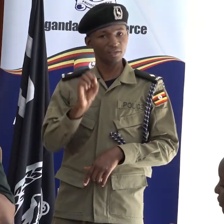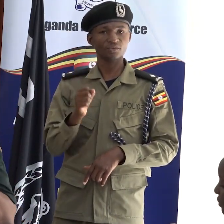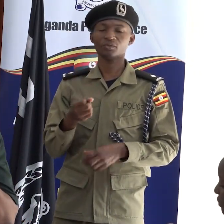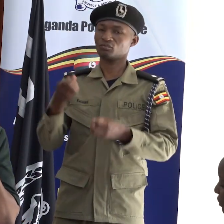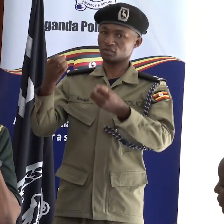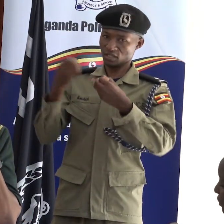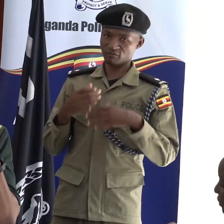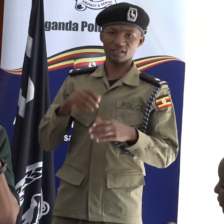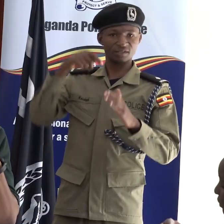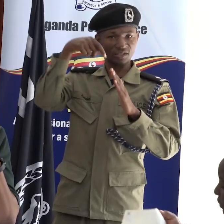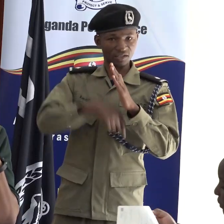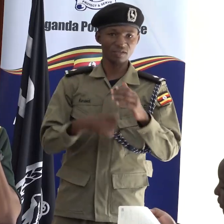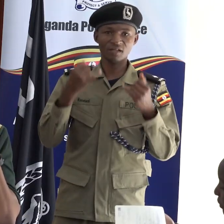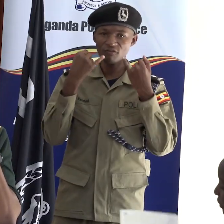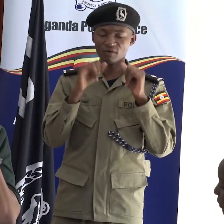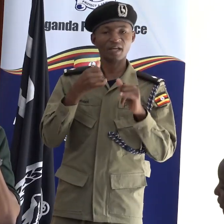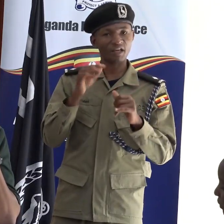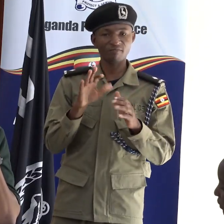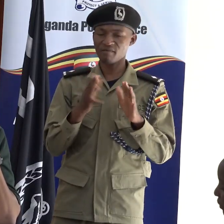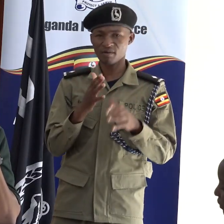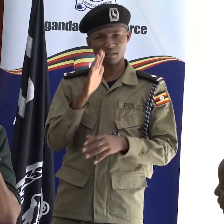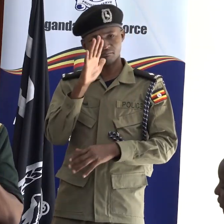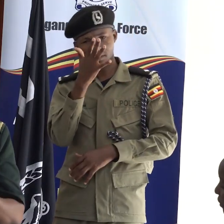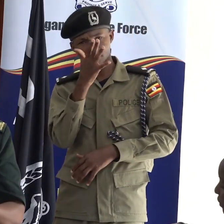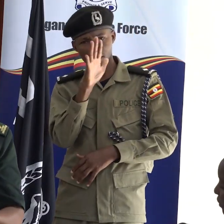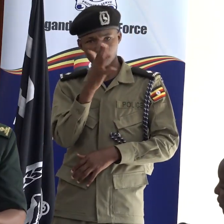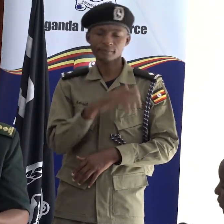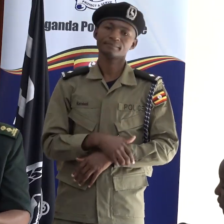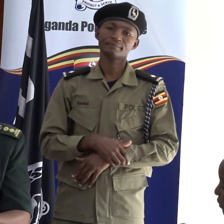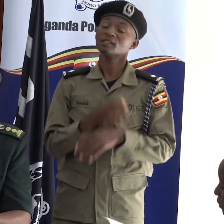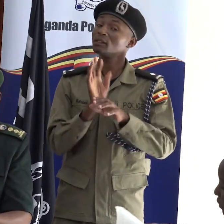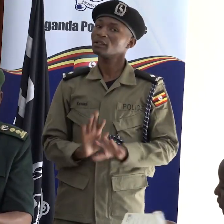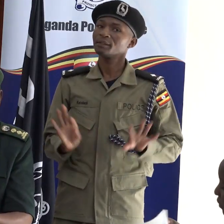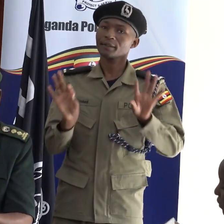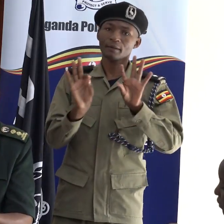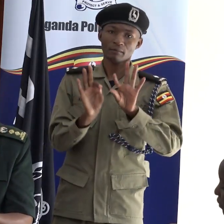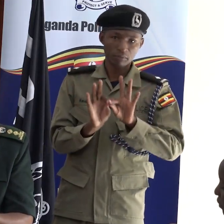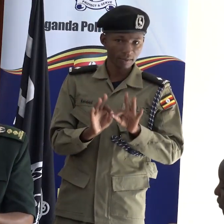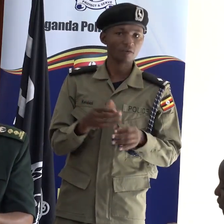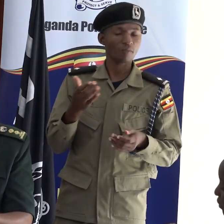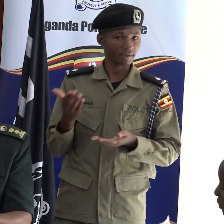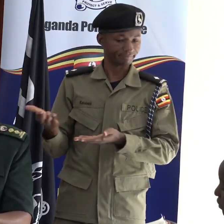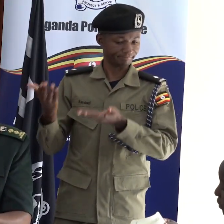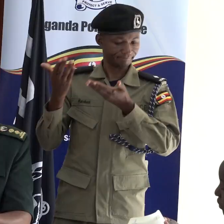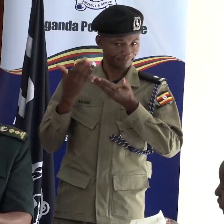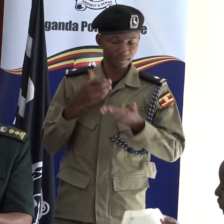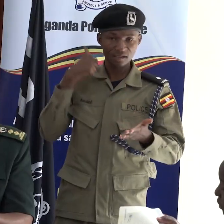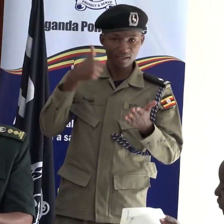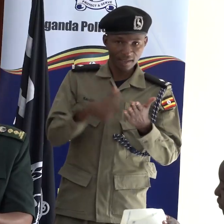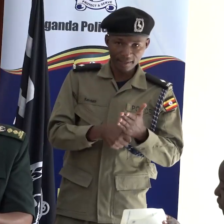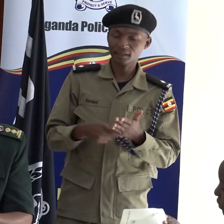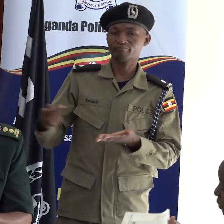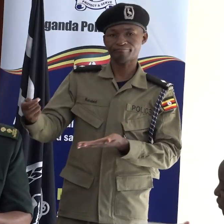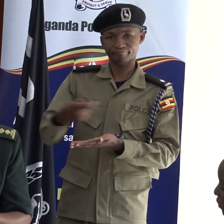case we are having any doubts. So it is important that you have this letter endorsed by